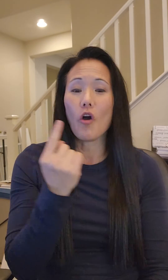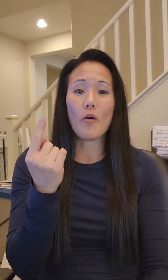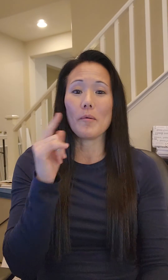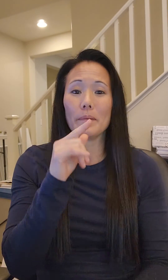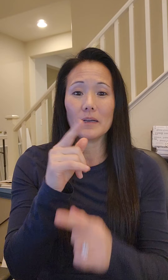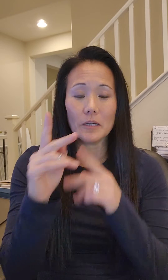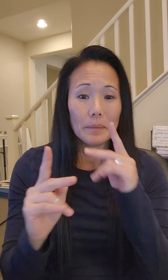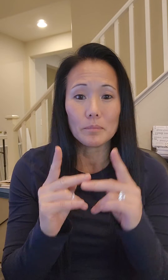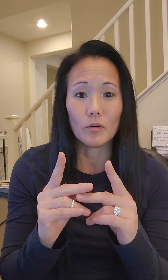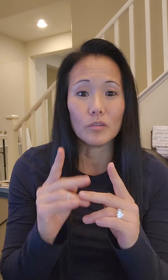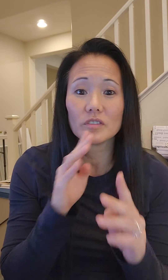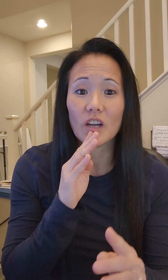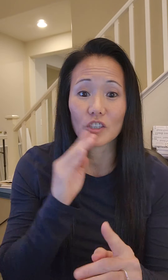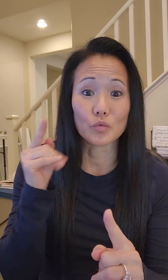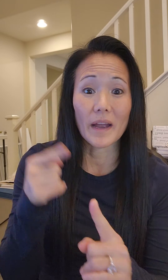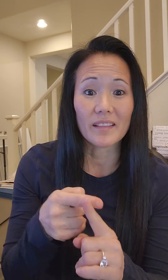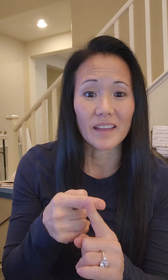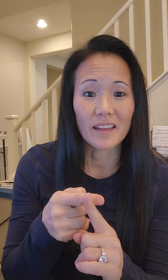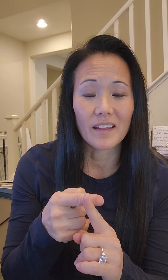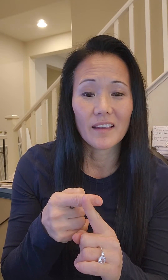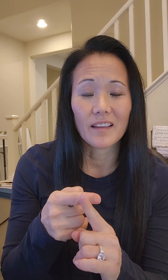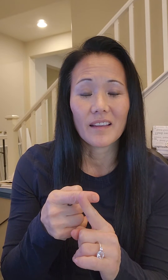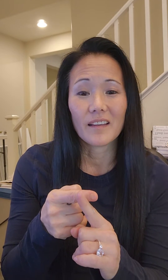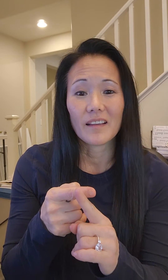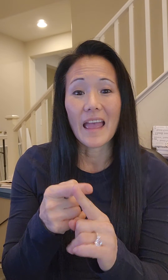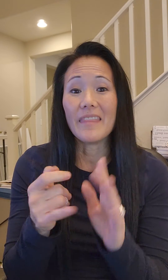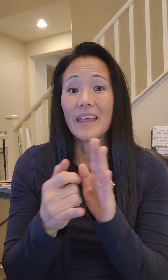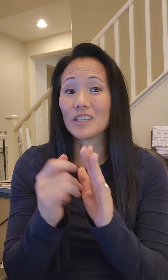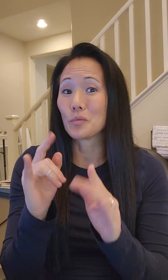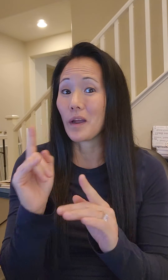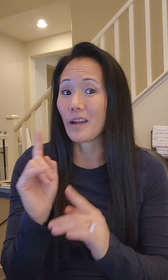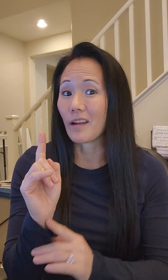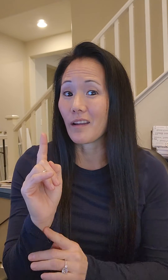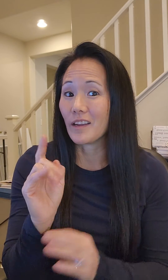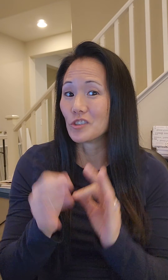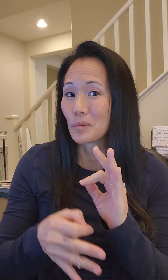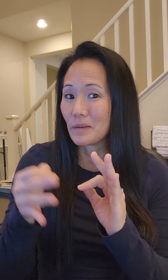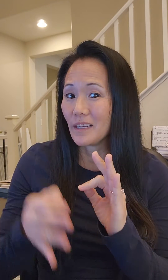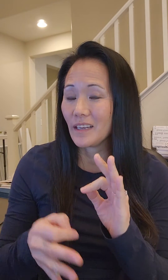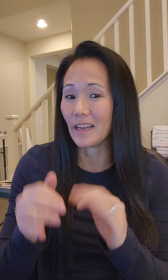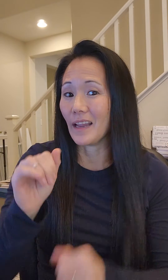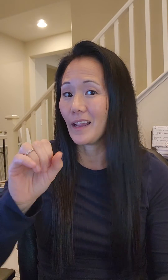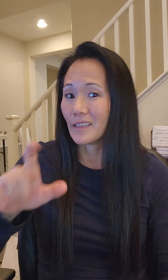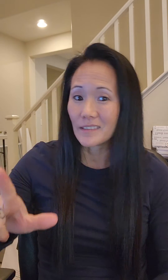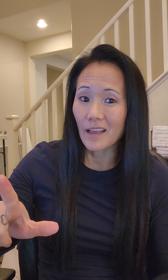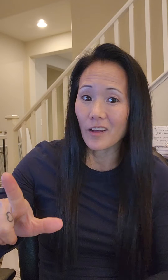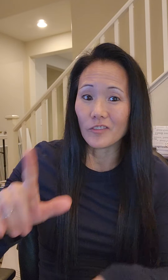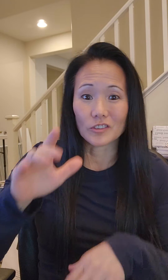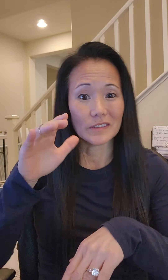all people talk directly. And that's where interpreting an ASL